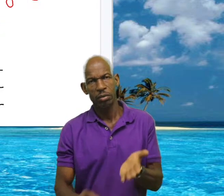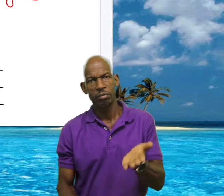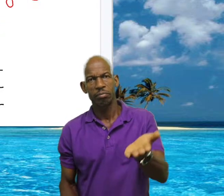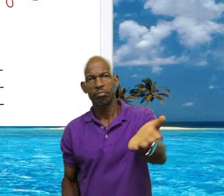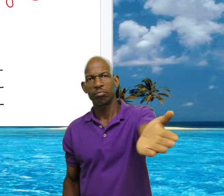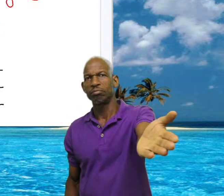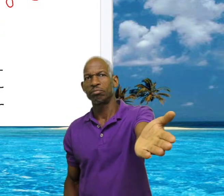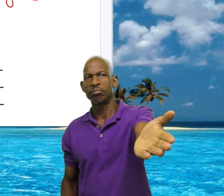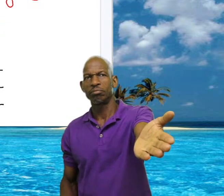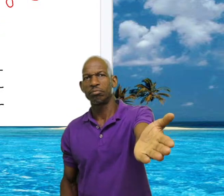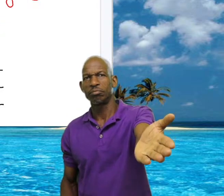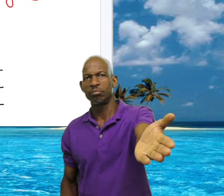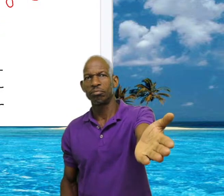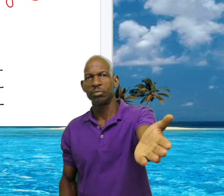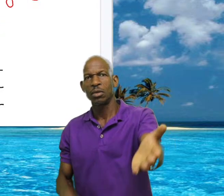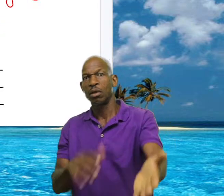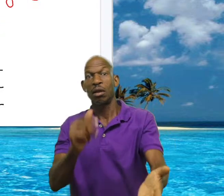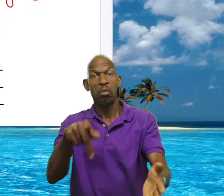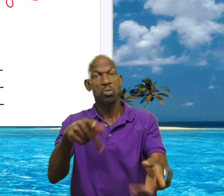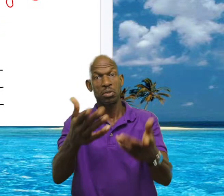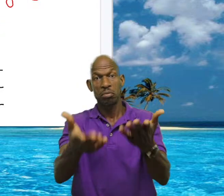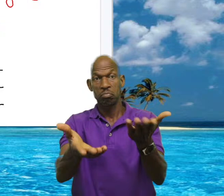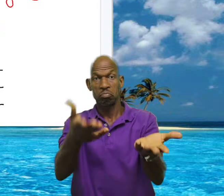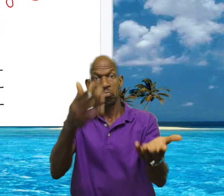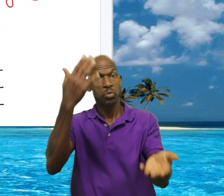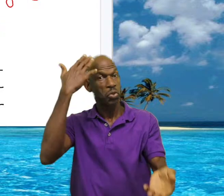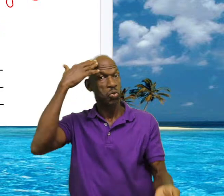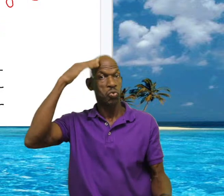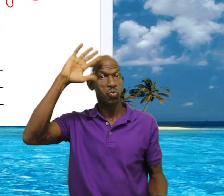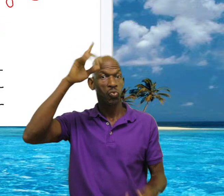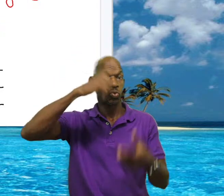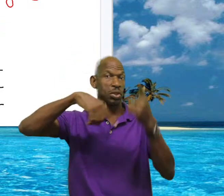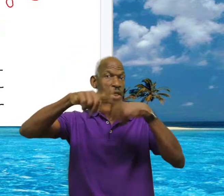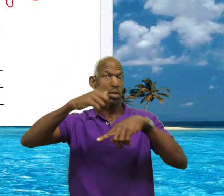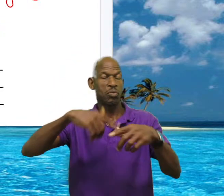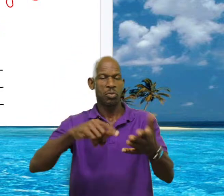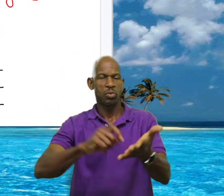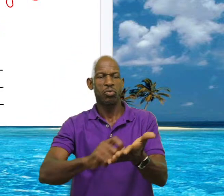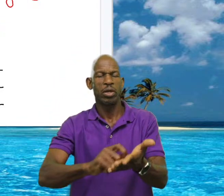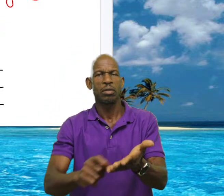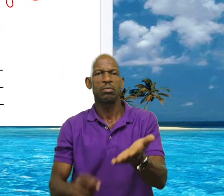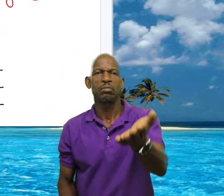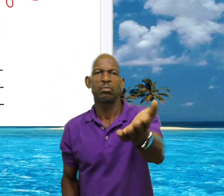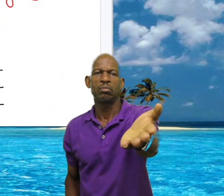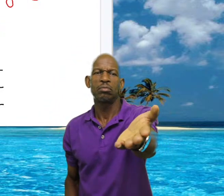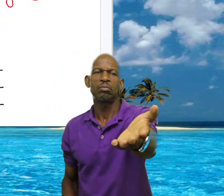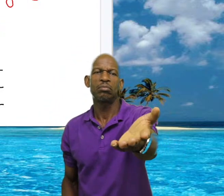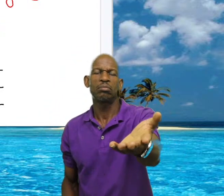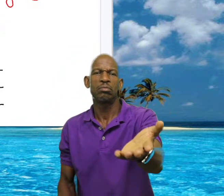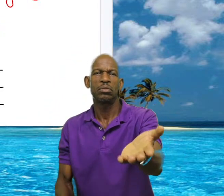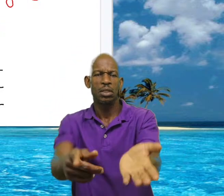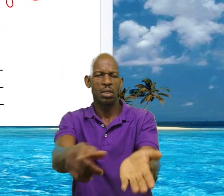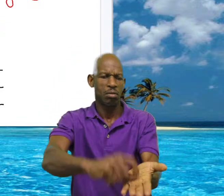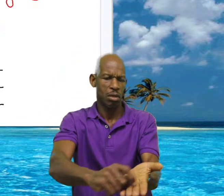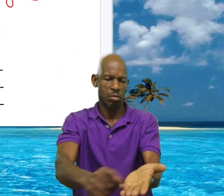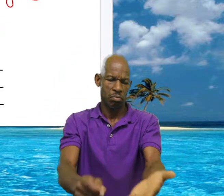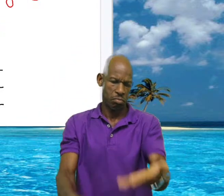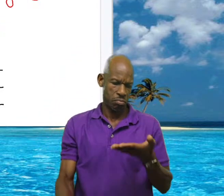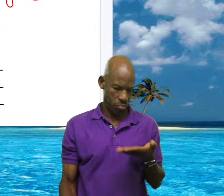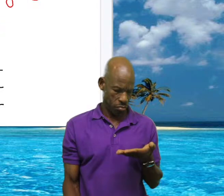not everybody knows sign language. So try to write and practice whatever you're learning in your English.